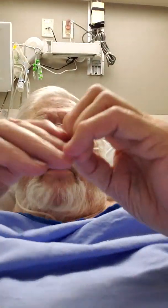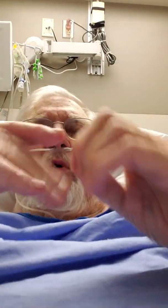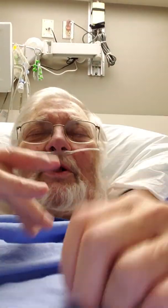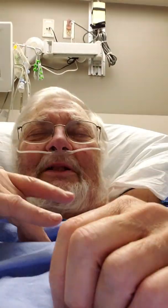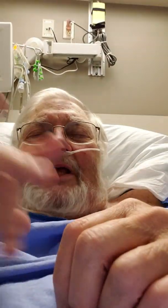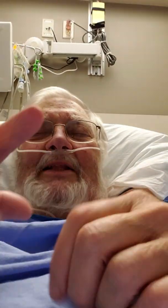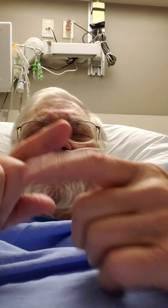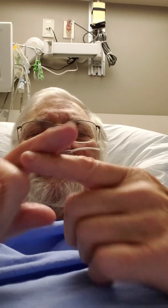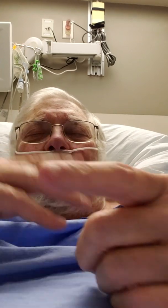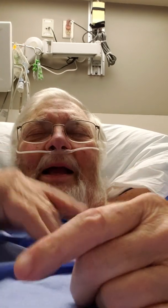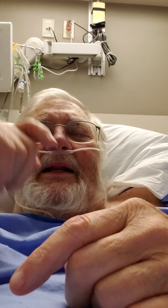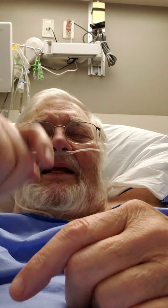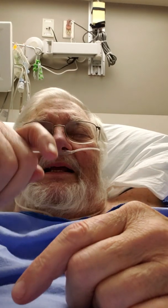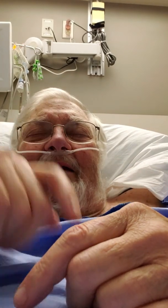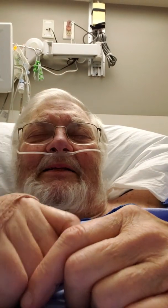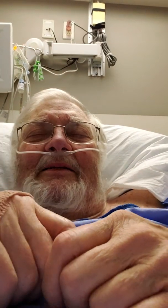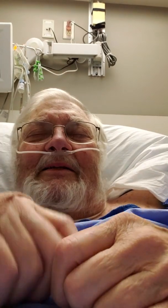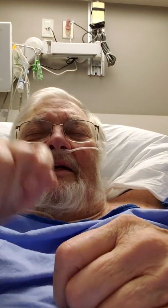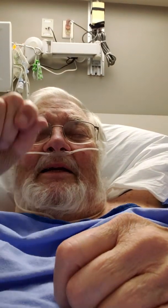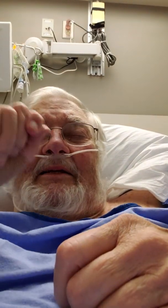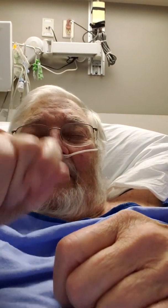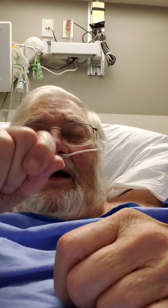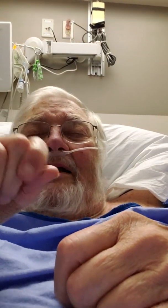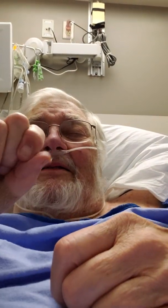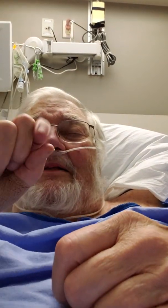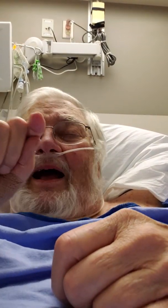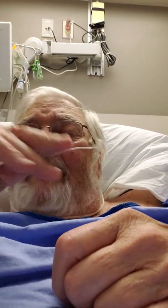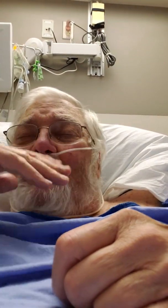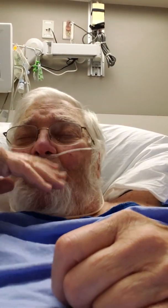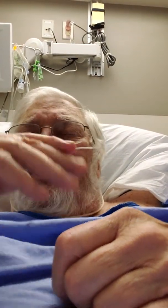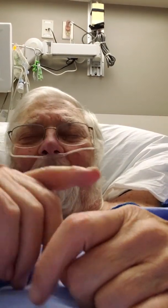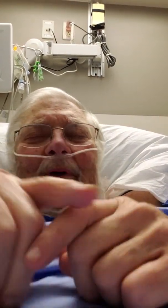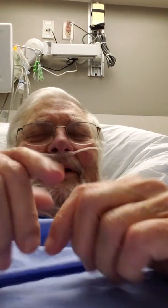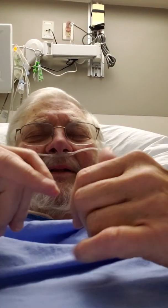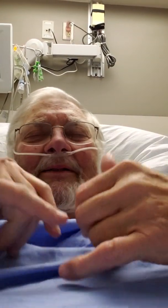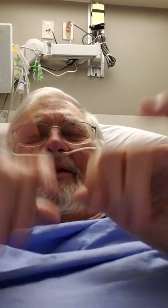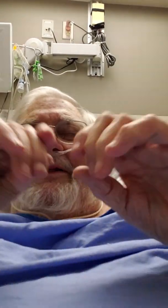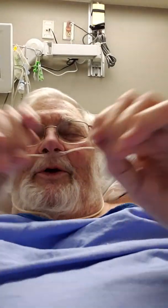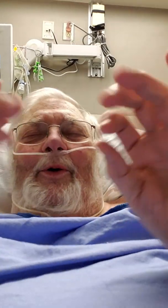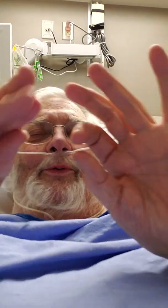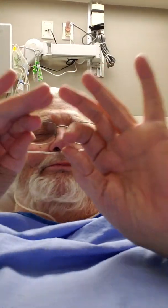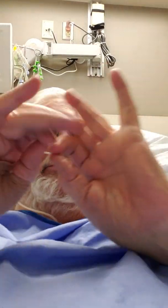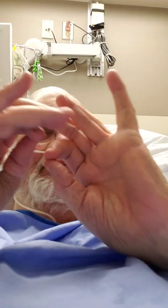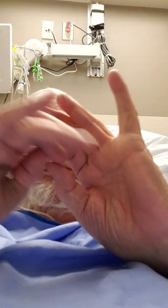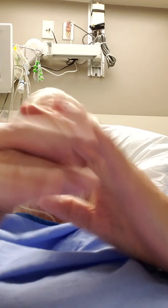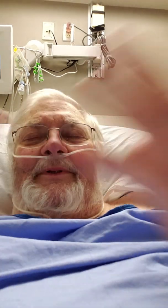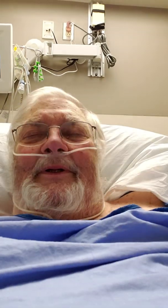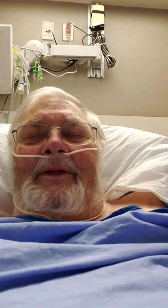more dentist to my knee. Yeah, staff is good, but no.